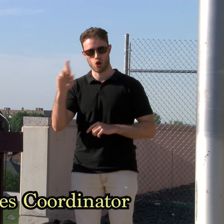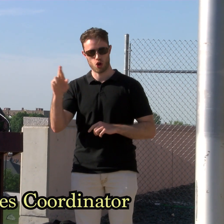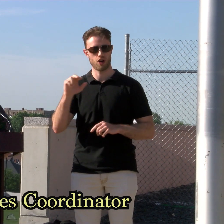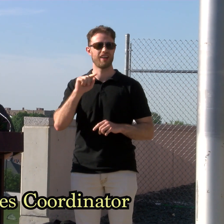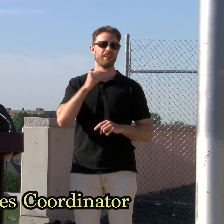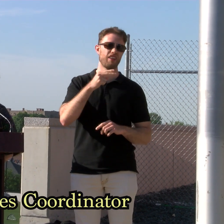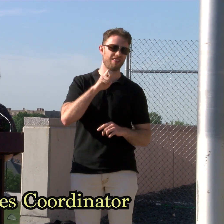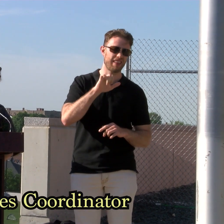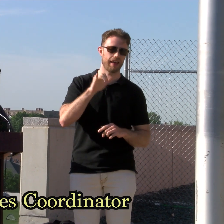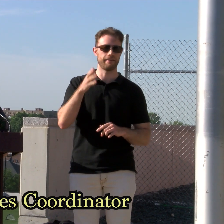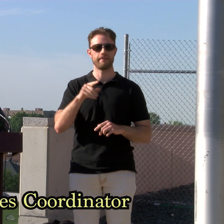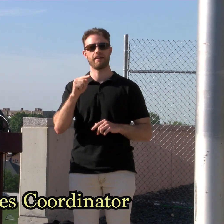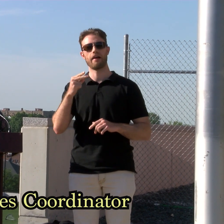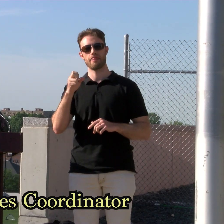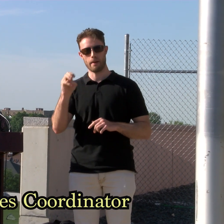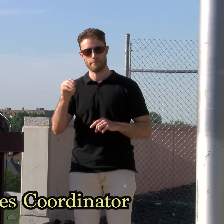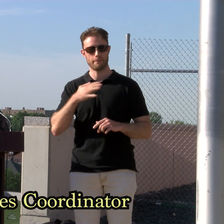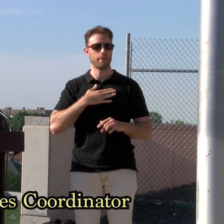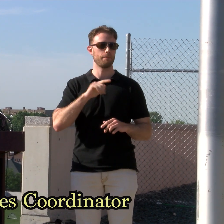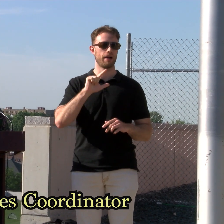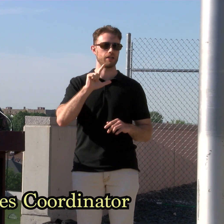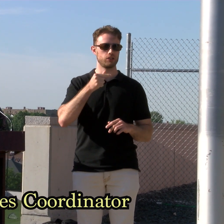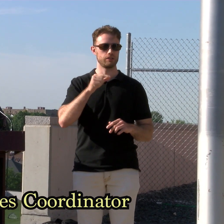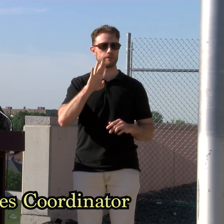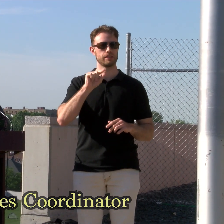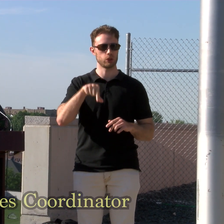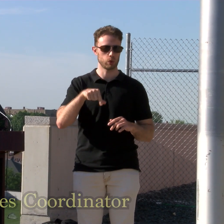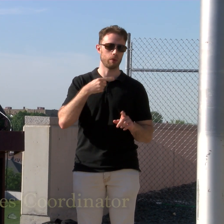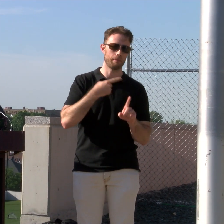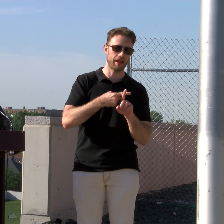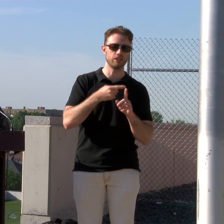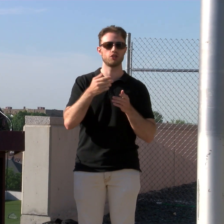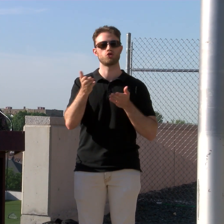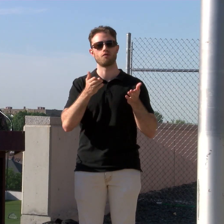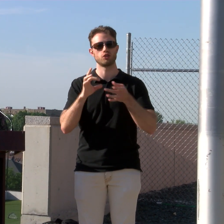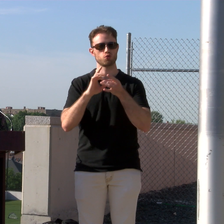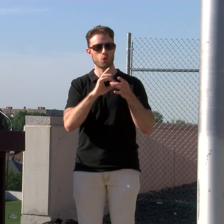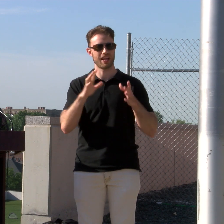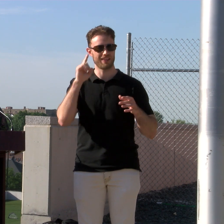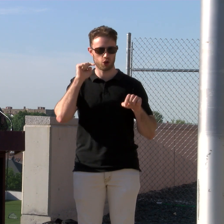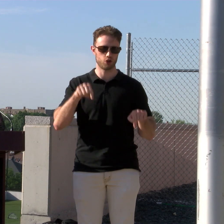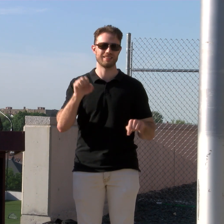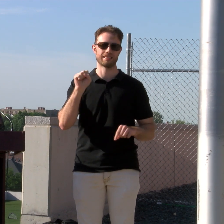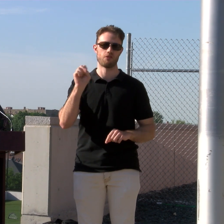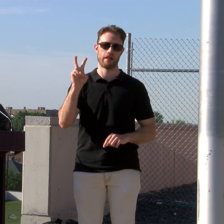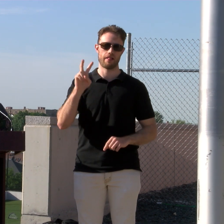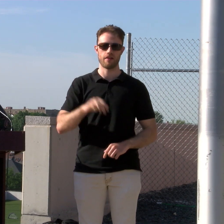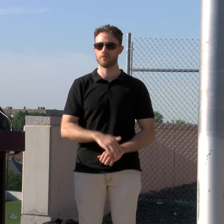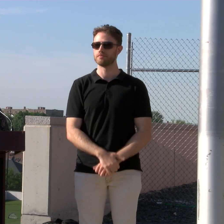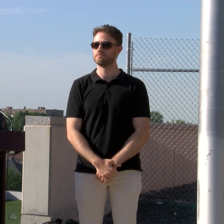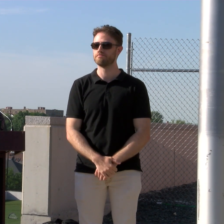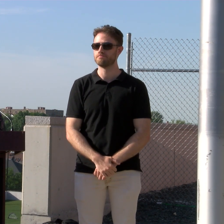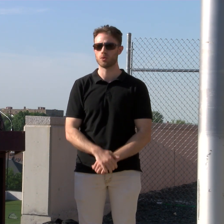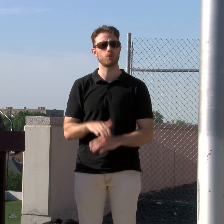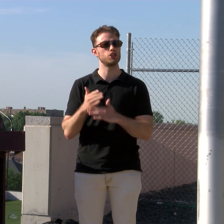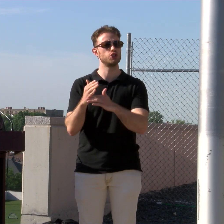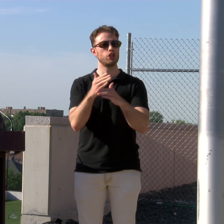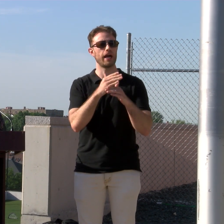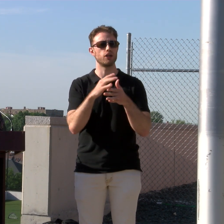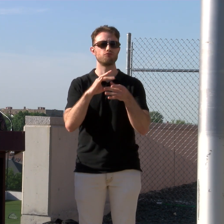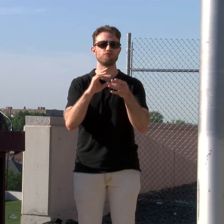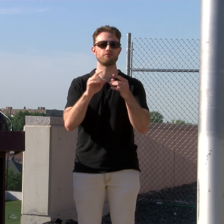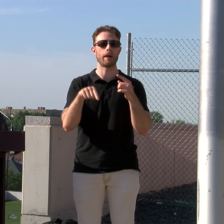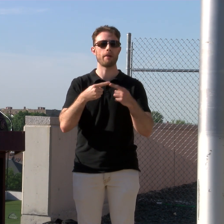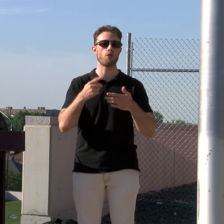the LGBTQ plus services coordinator for the city of Somerville. I'd like to share with you a bit about the